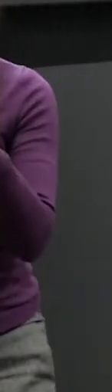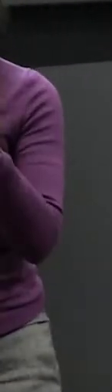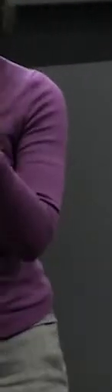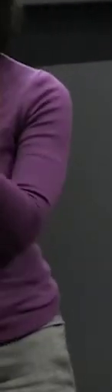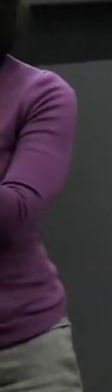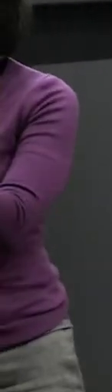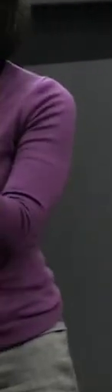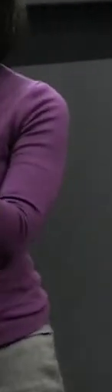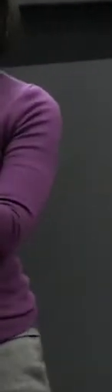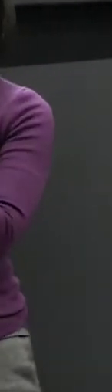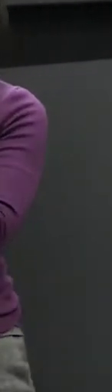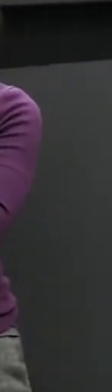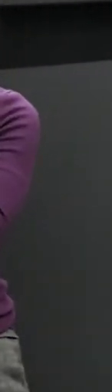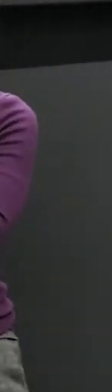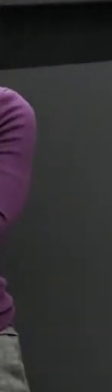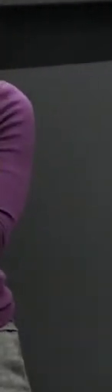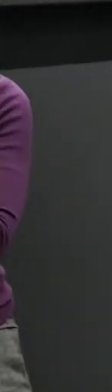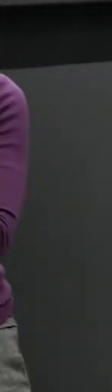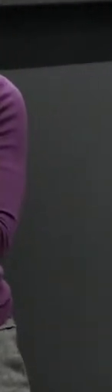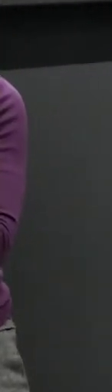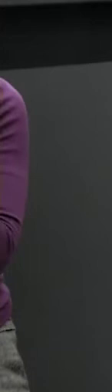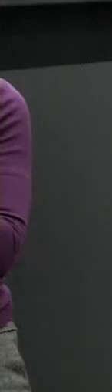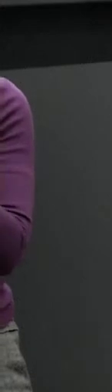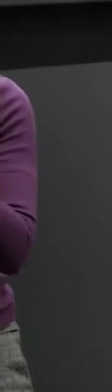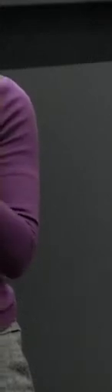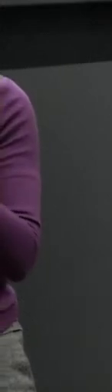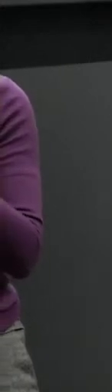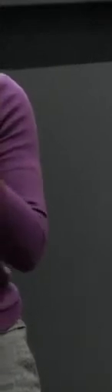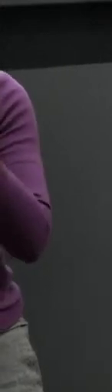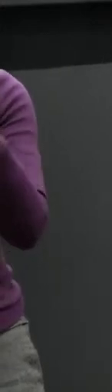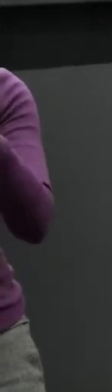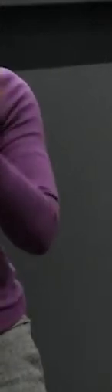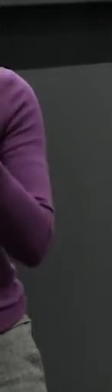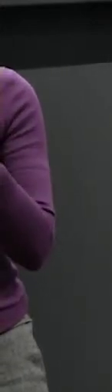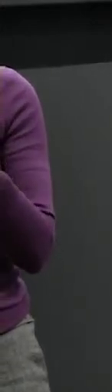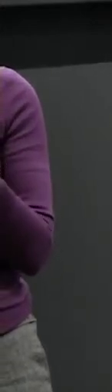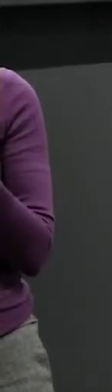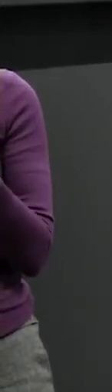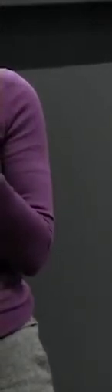the takeaway on this point is that, you know, despite the comprehension production asymmetry,